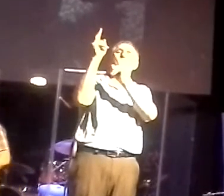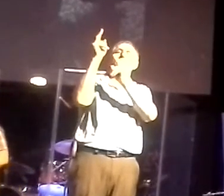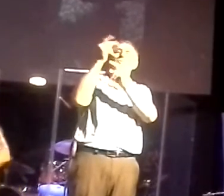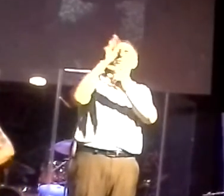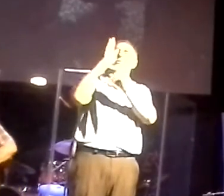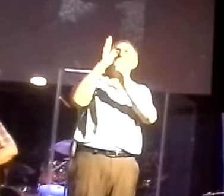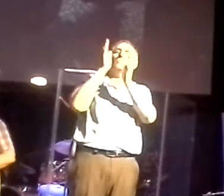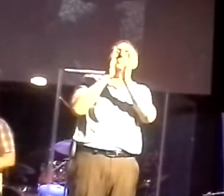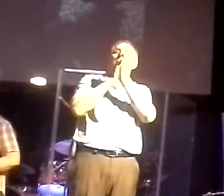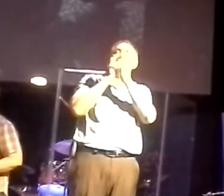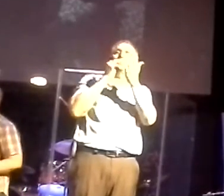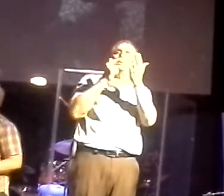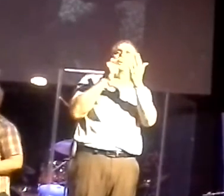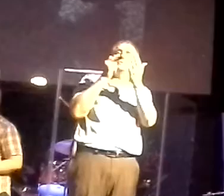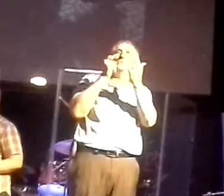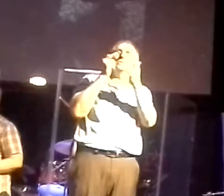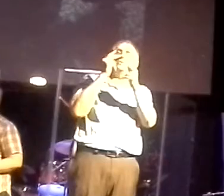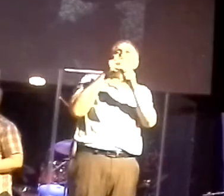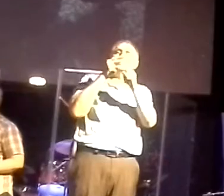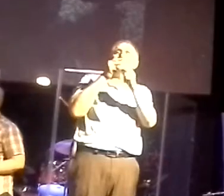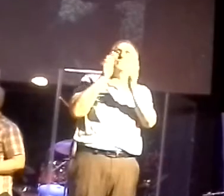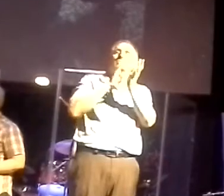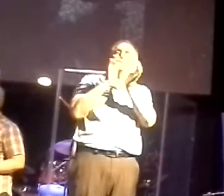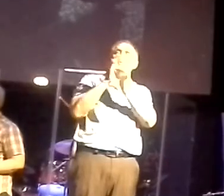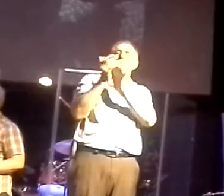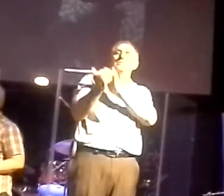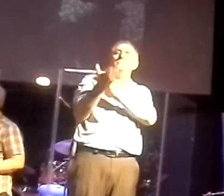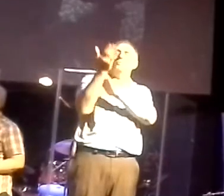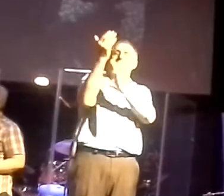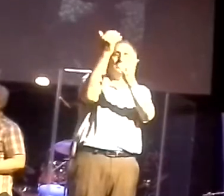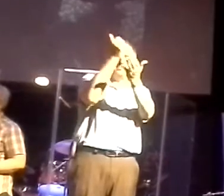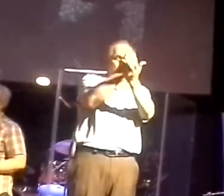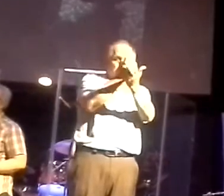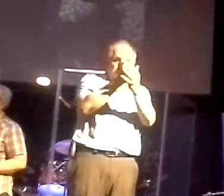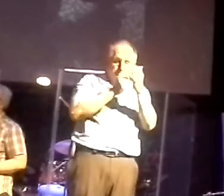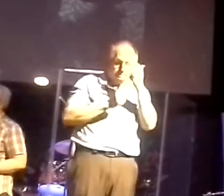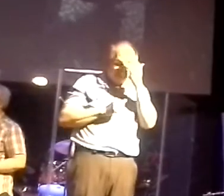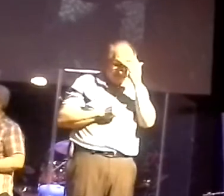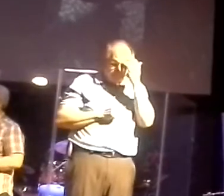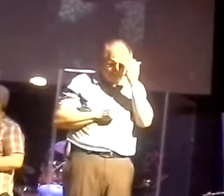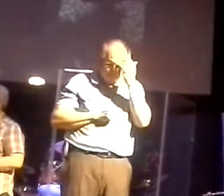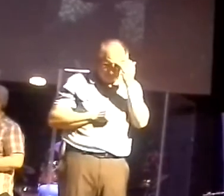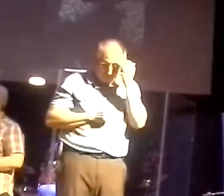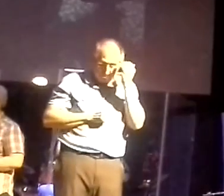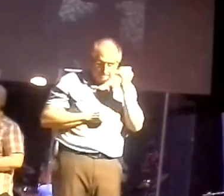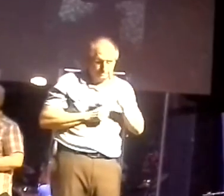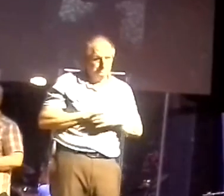God, we pray these things in the name of Jesus this morning. Amen.